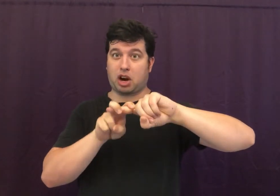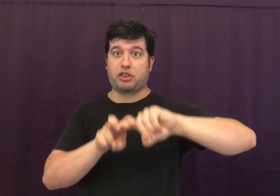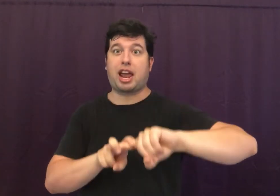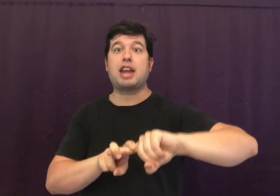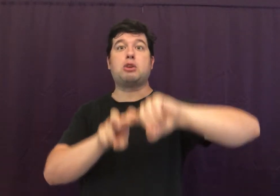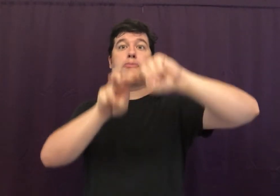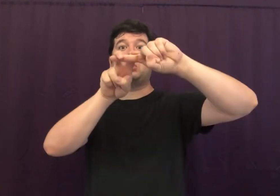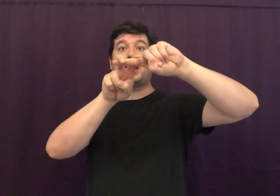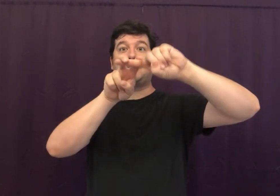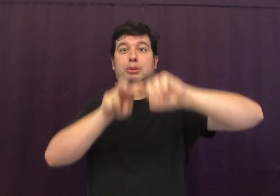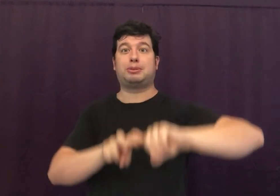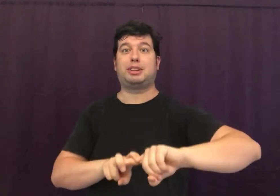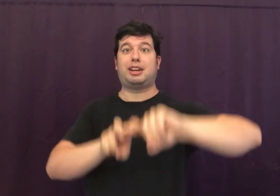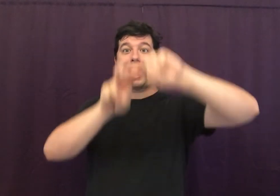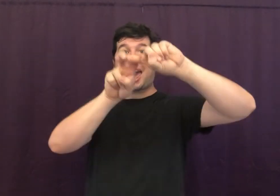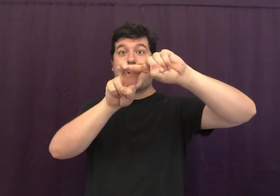other hand and you pull it up. Hang.